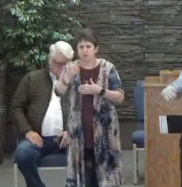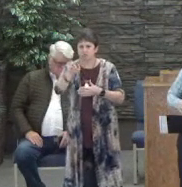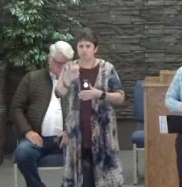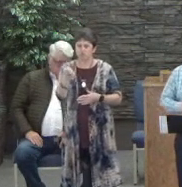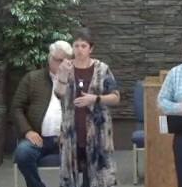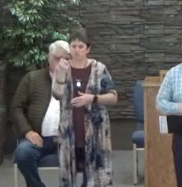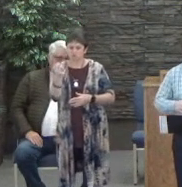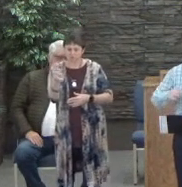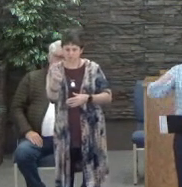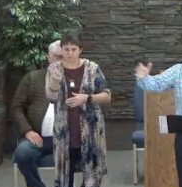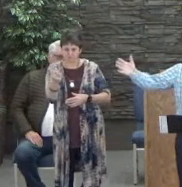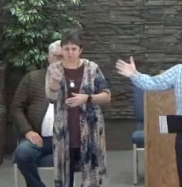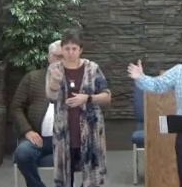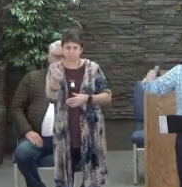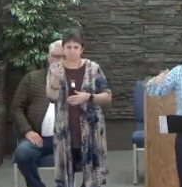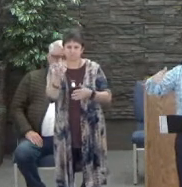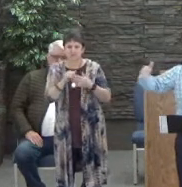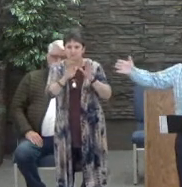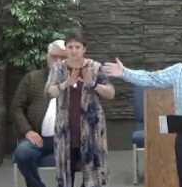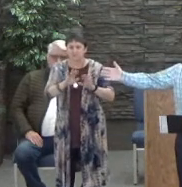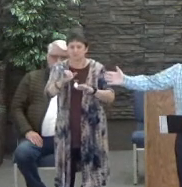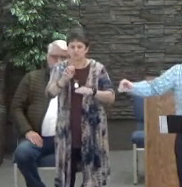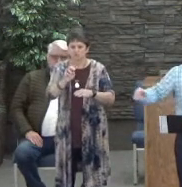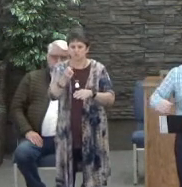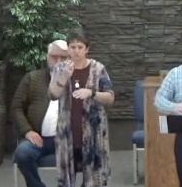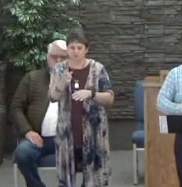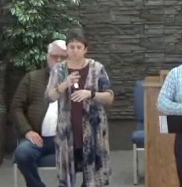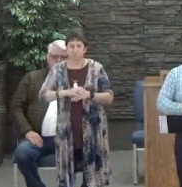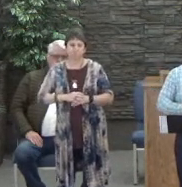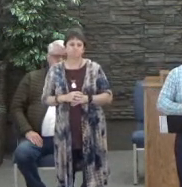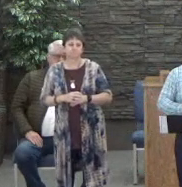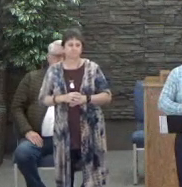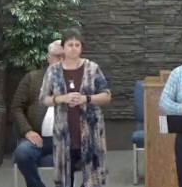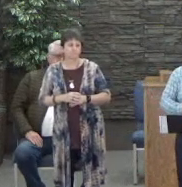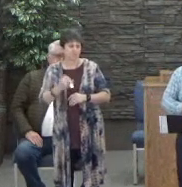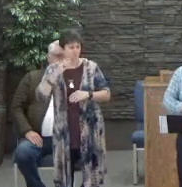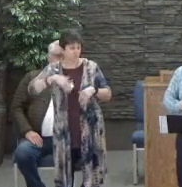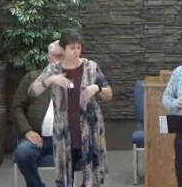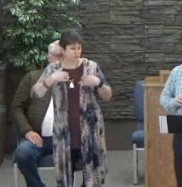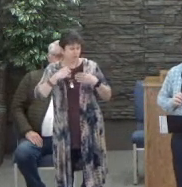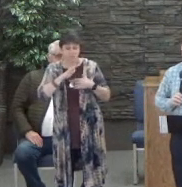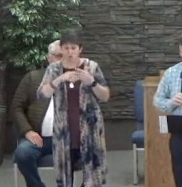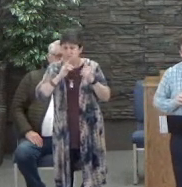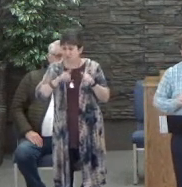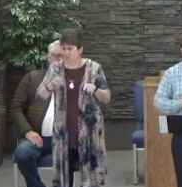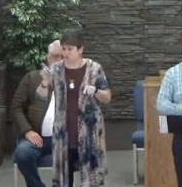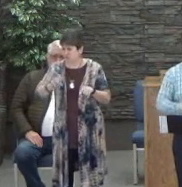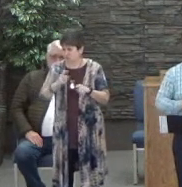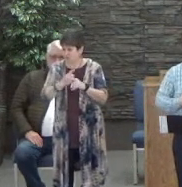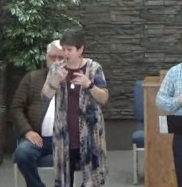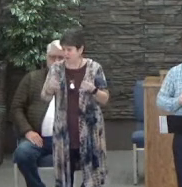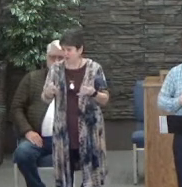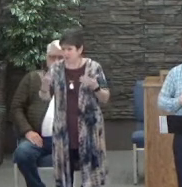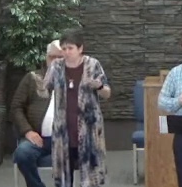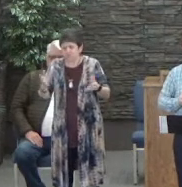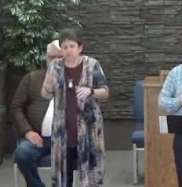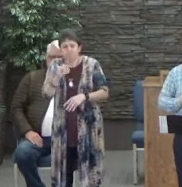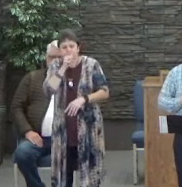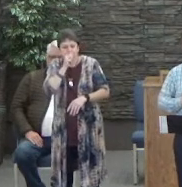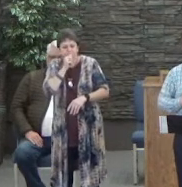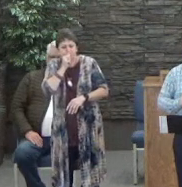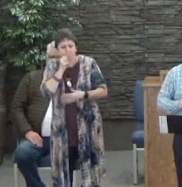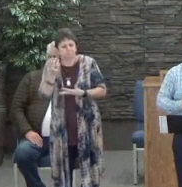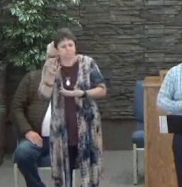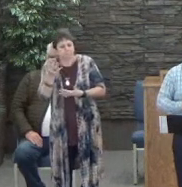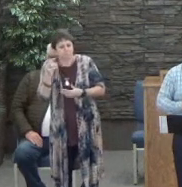12th. That's the Sunday, but that week anyway. And so if you don't have all the answers that you need right now, just hang in there with us.